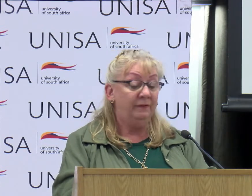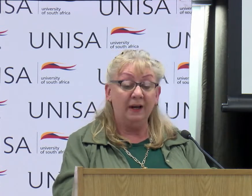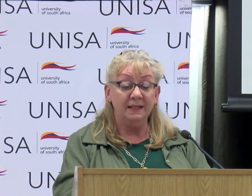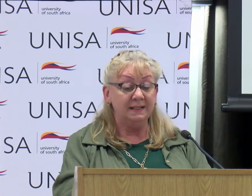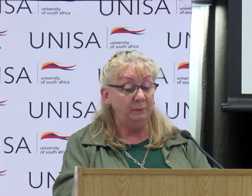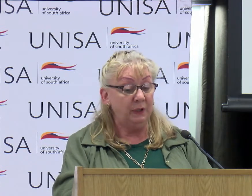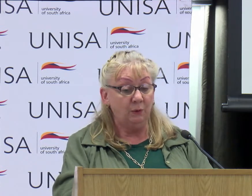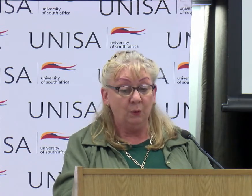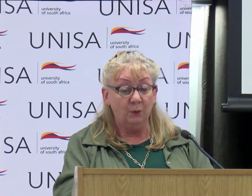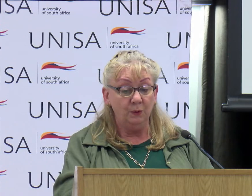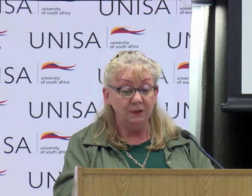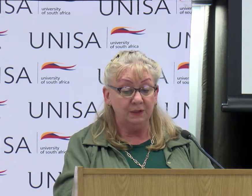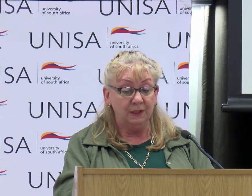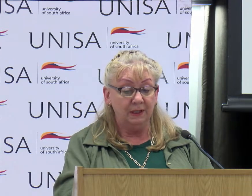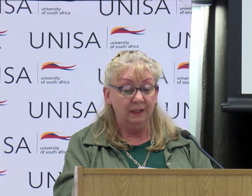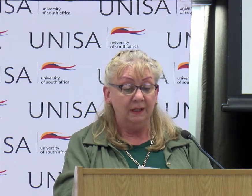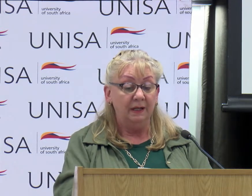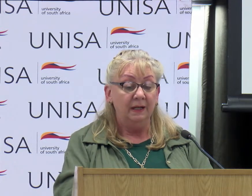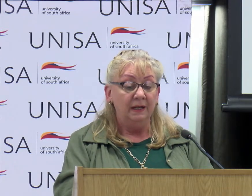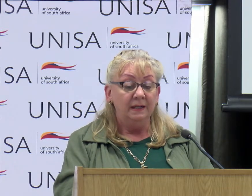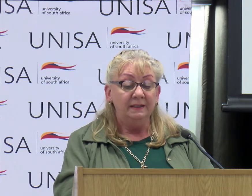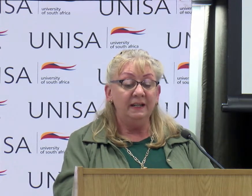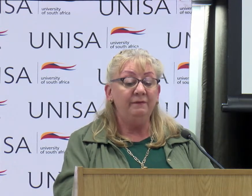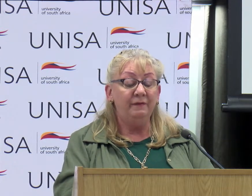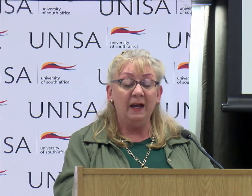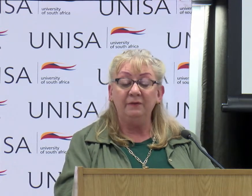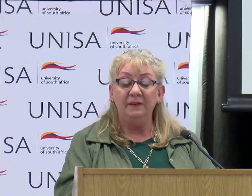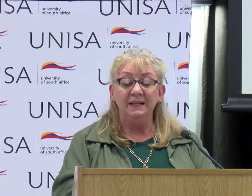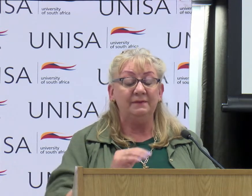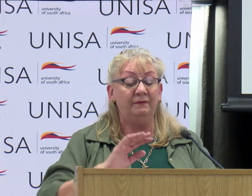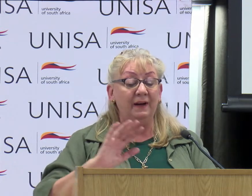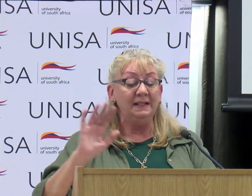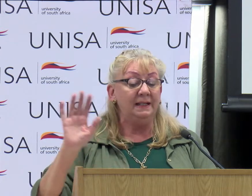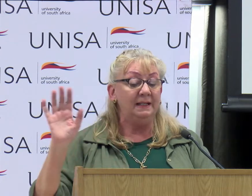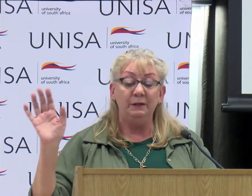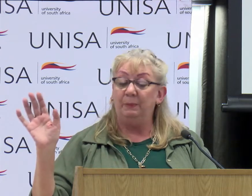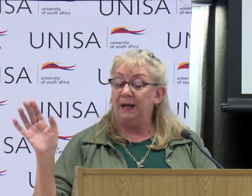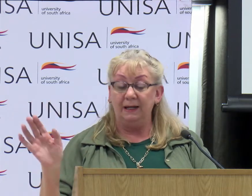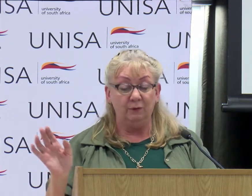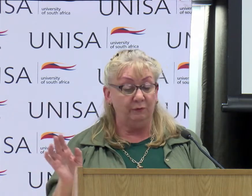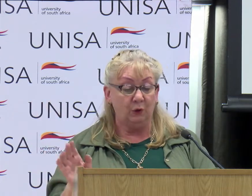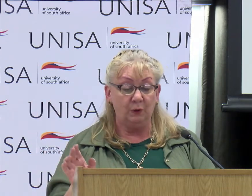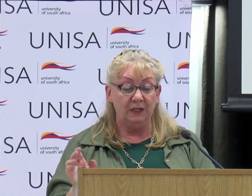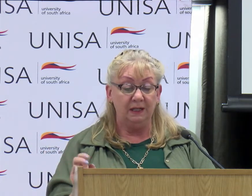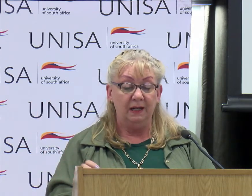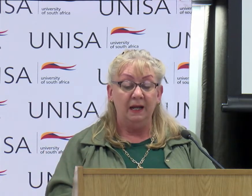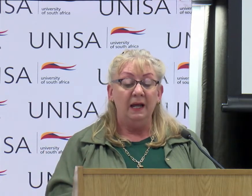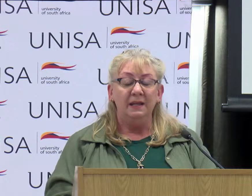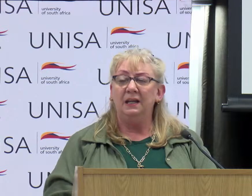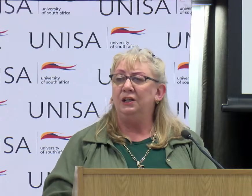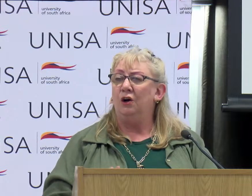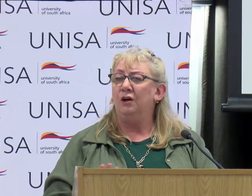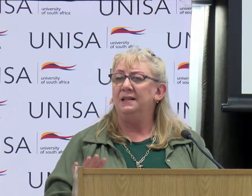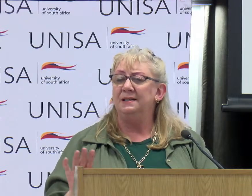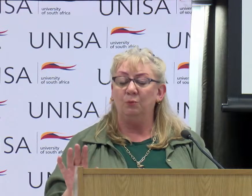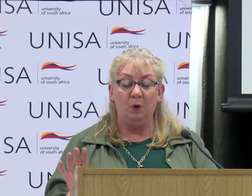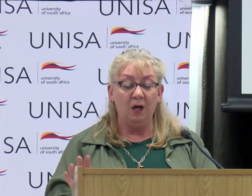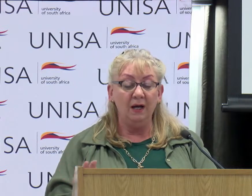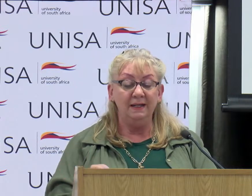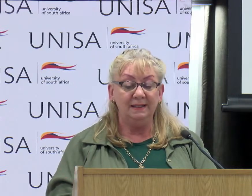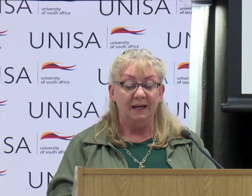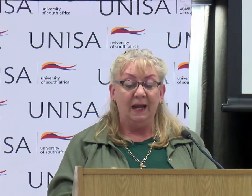she invites them because die werf is wyd en die bruilof groot. The yard